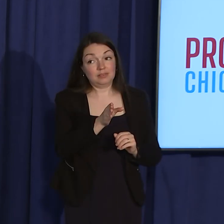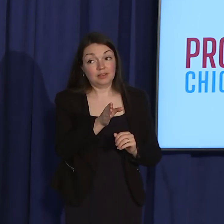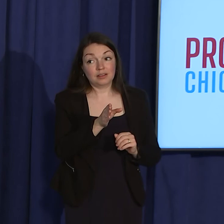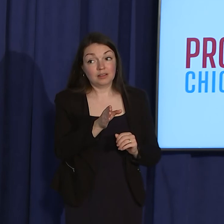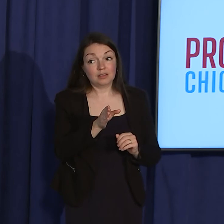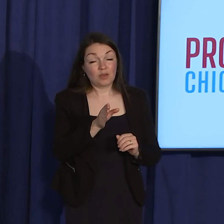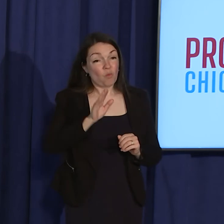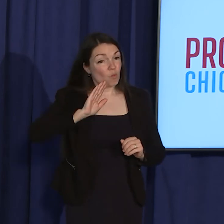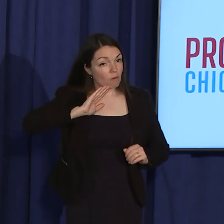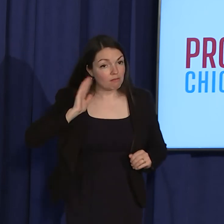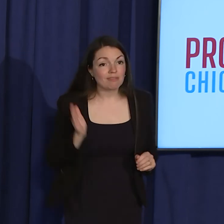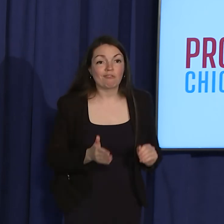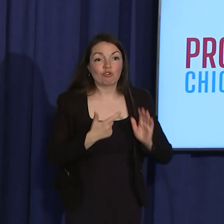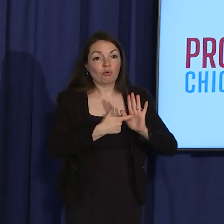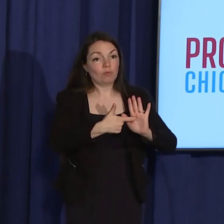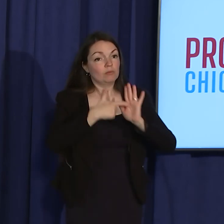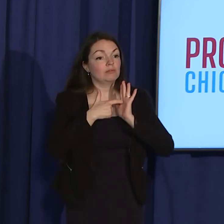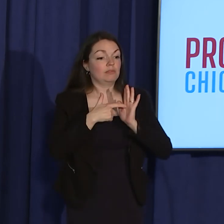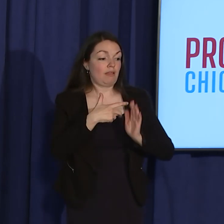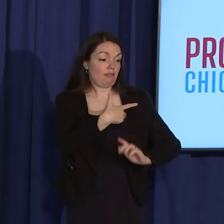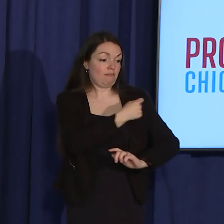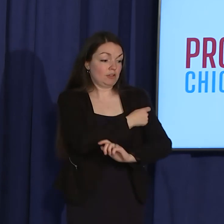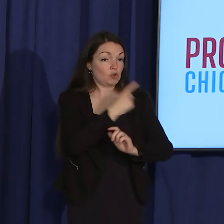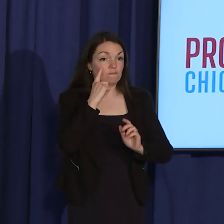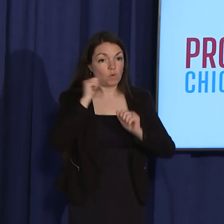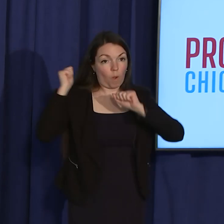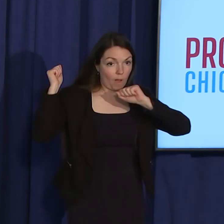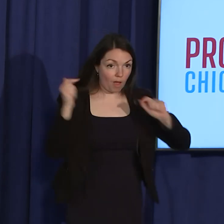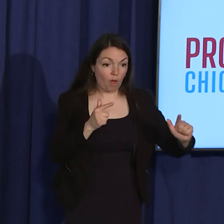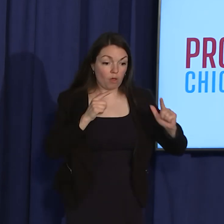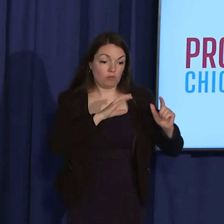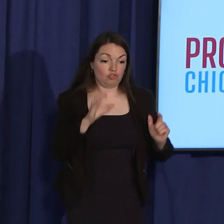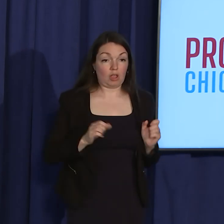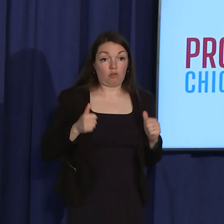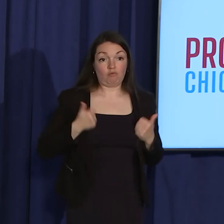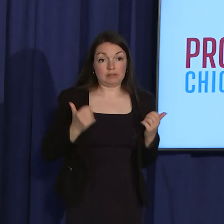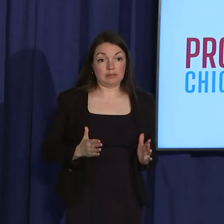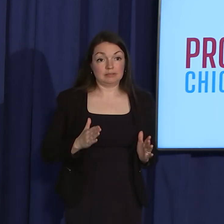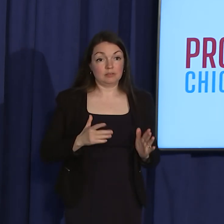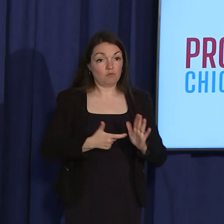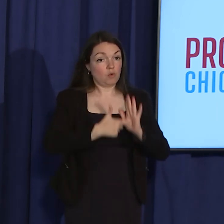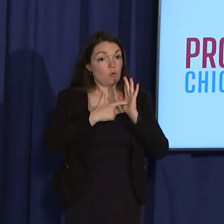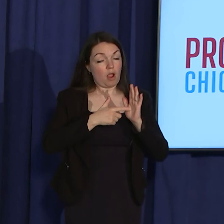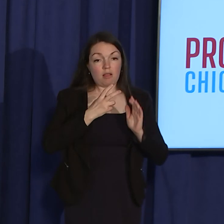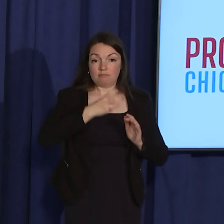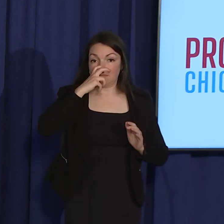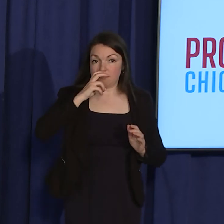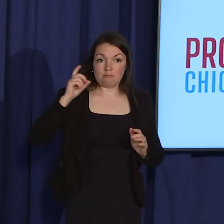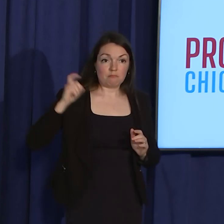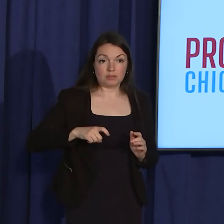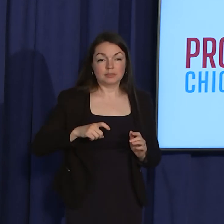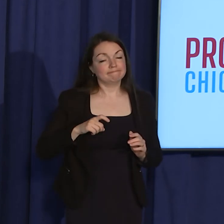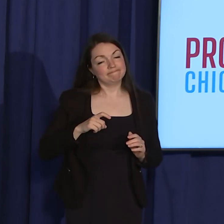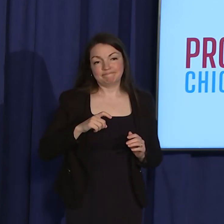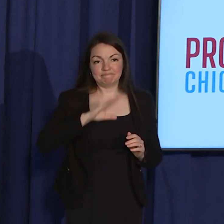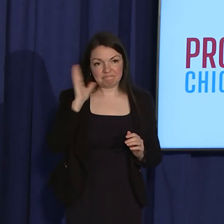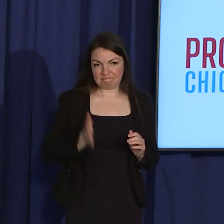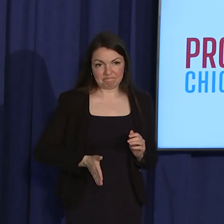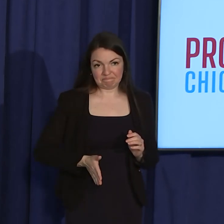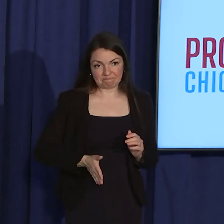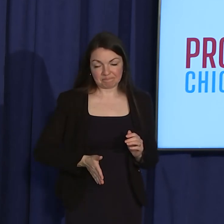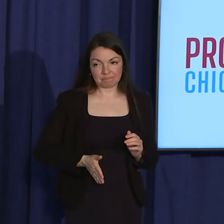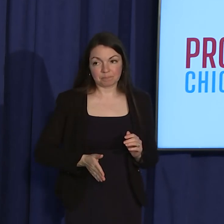we are never going to require vaccination for all Chicago residents. That will never be a requirement. But I think